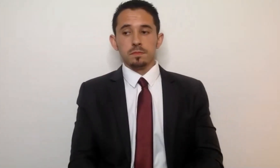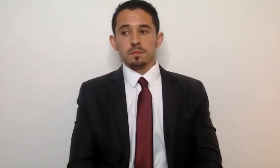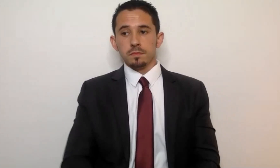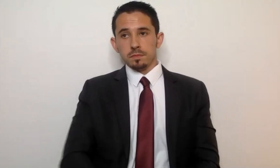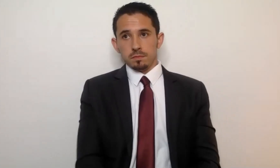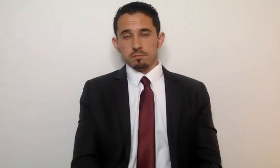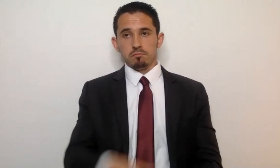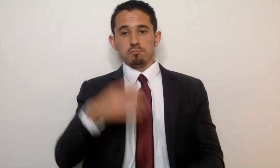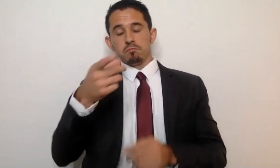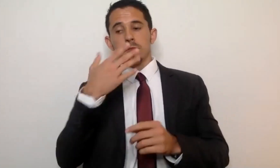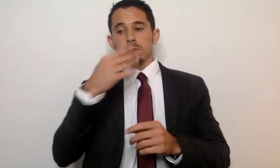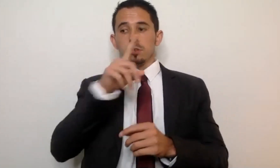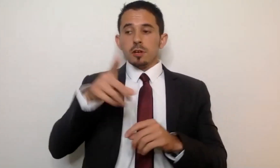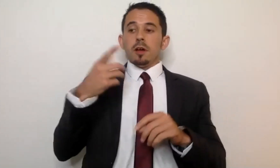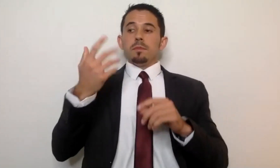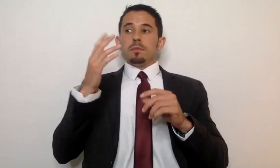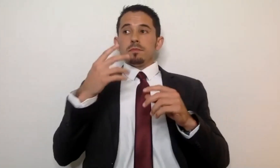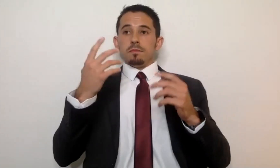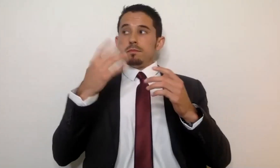Ecuador.